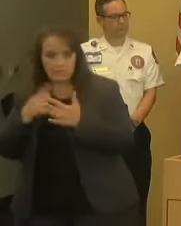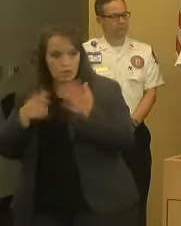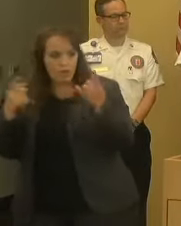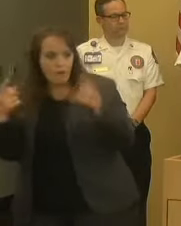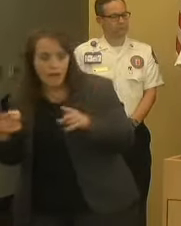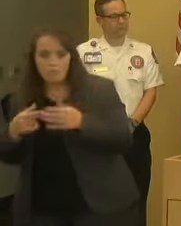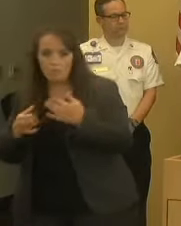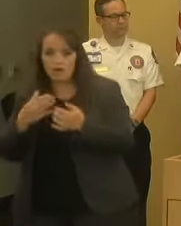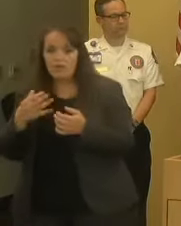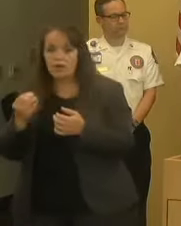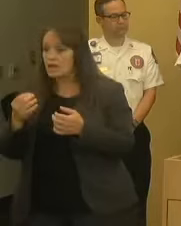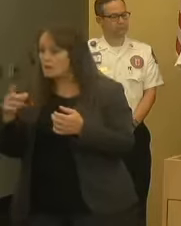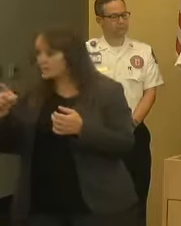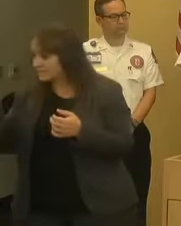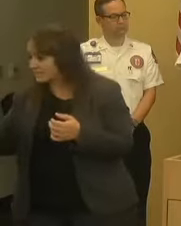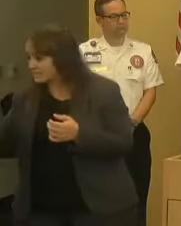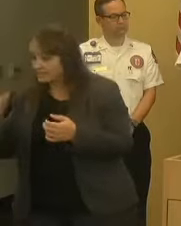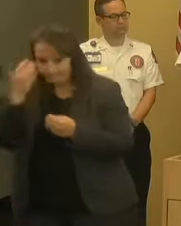needed in the field.